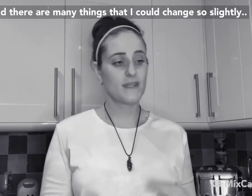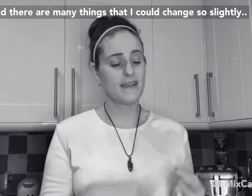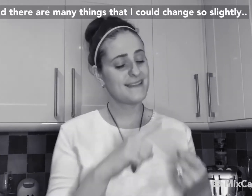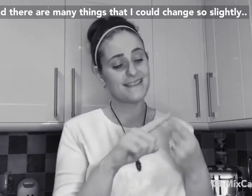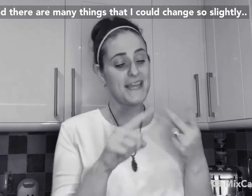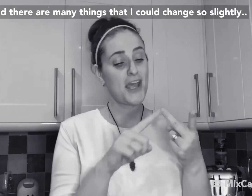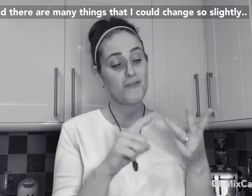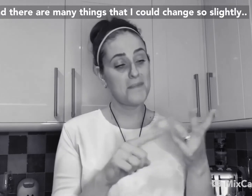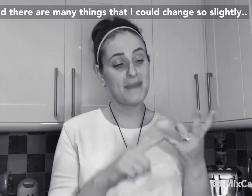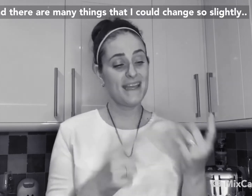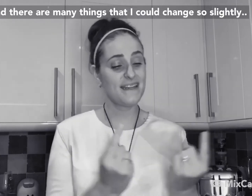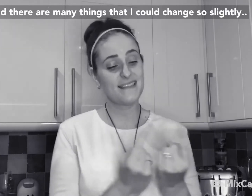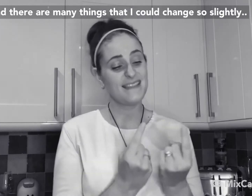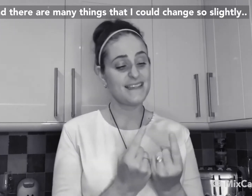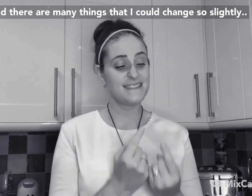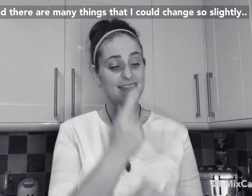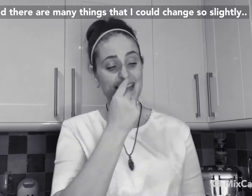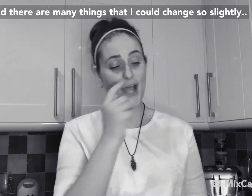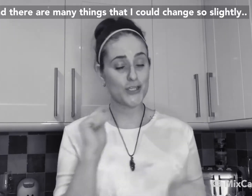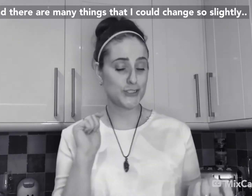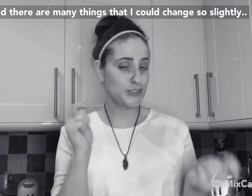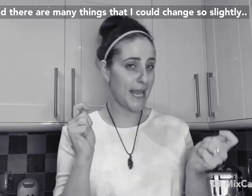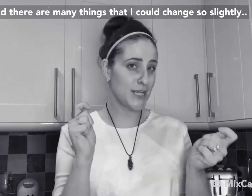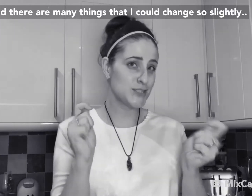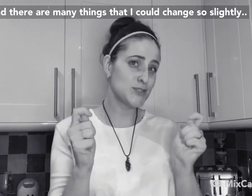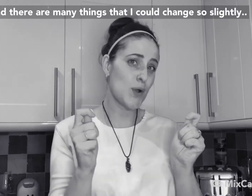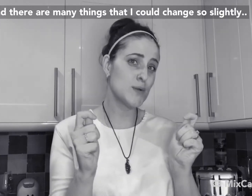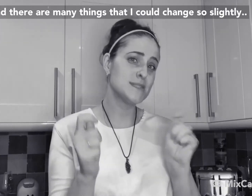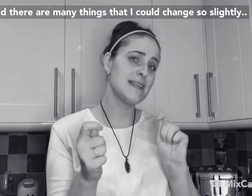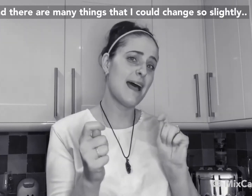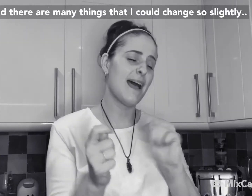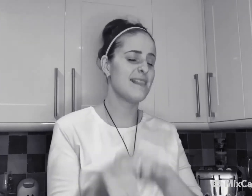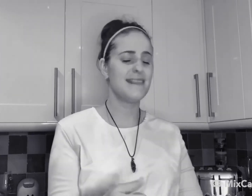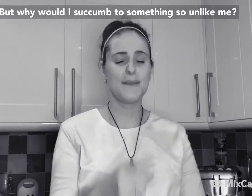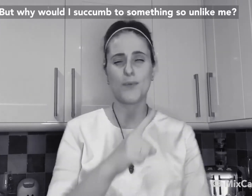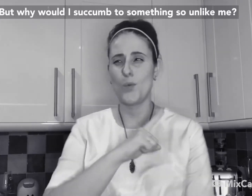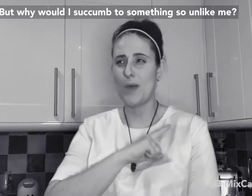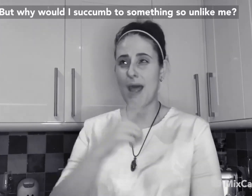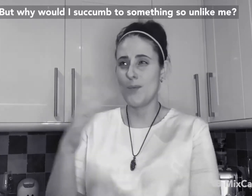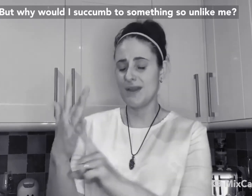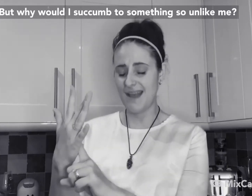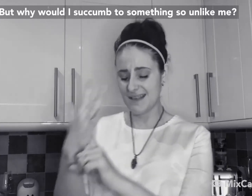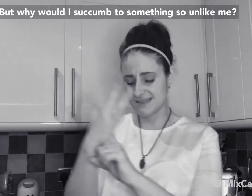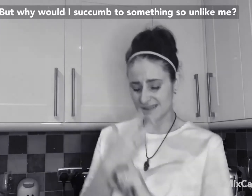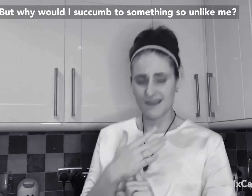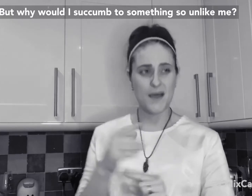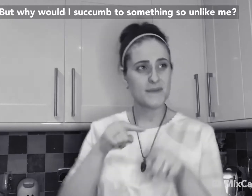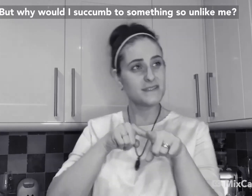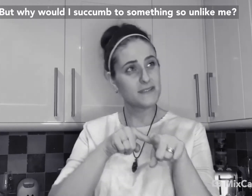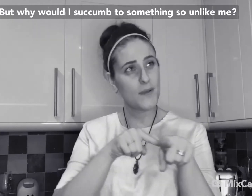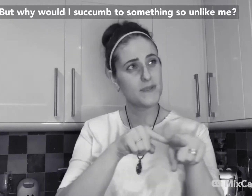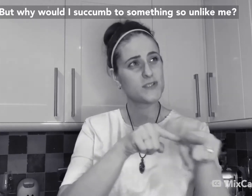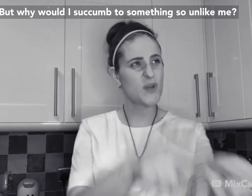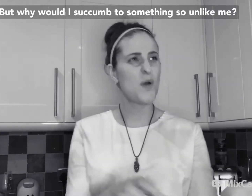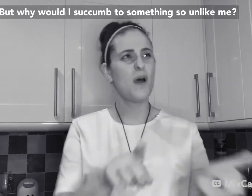and there are many things that i could change so slightly but why would i succumb to something so